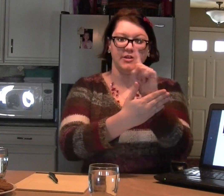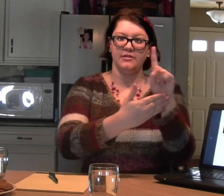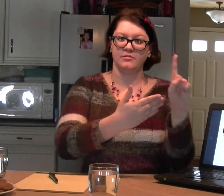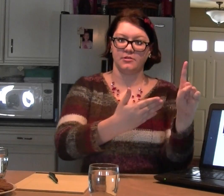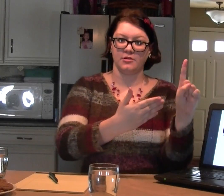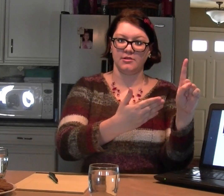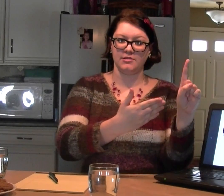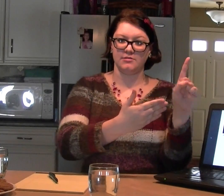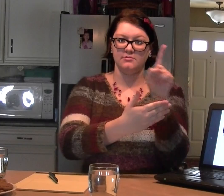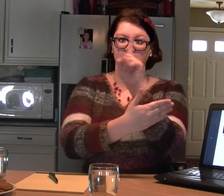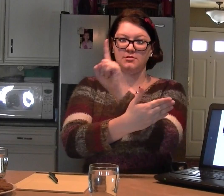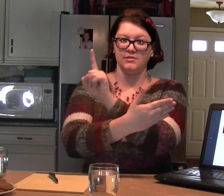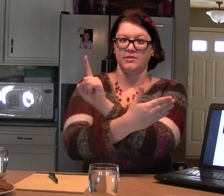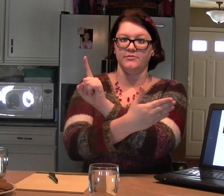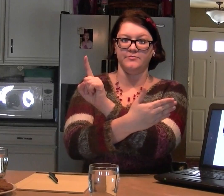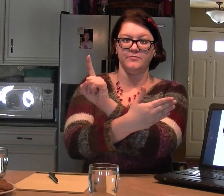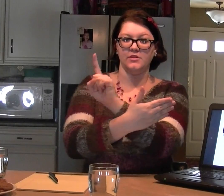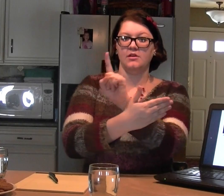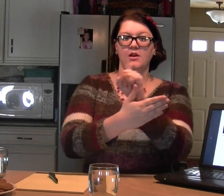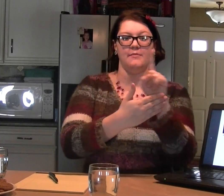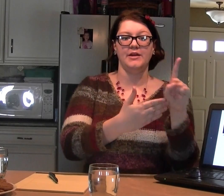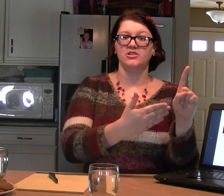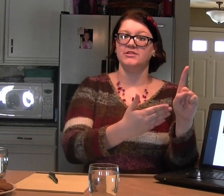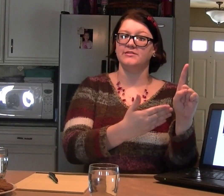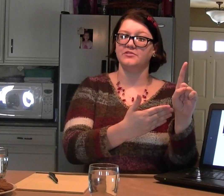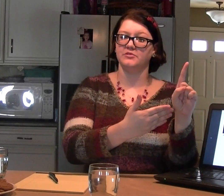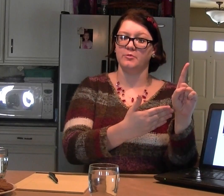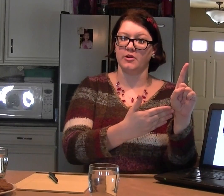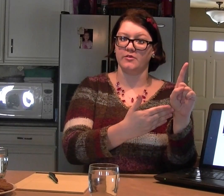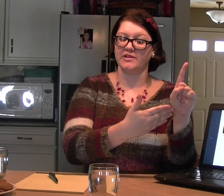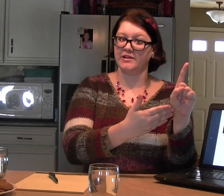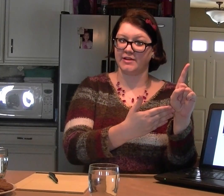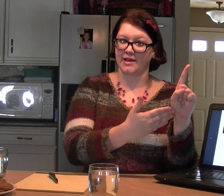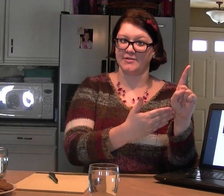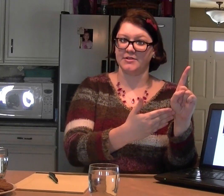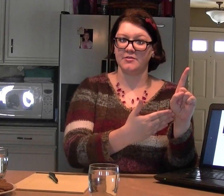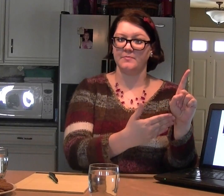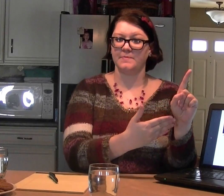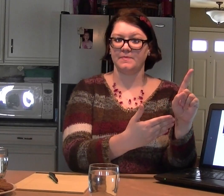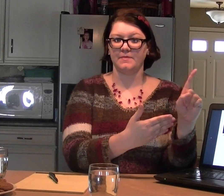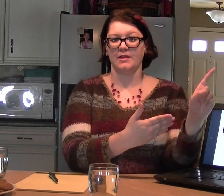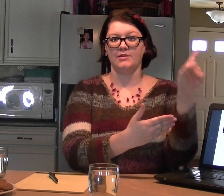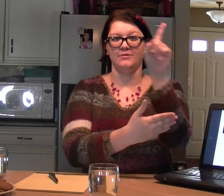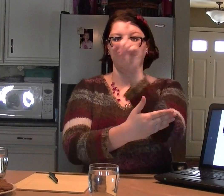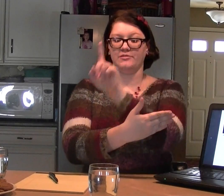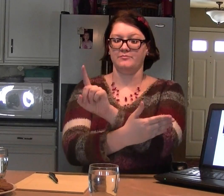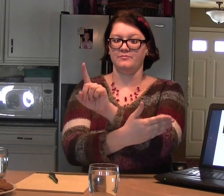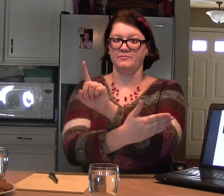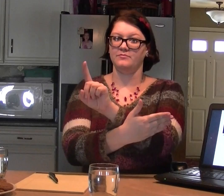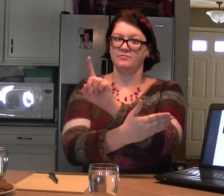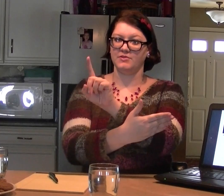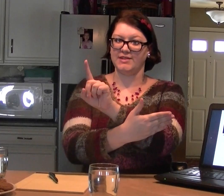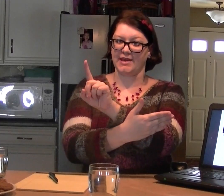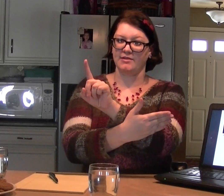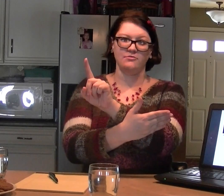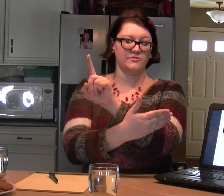it across. So imagine as if you were reading a calendar and you went from the day, the first